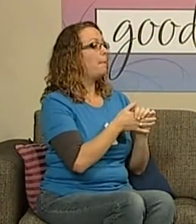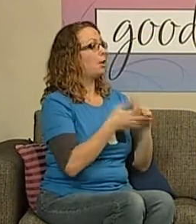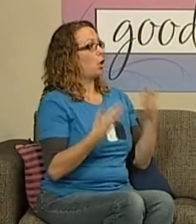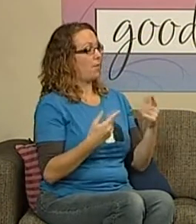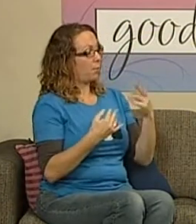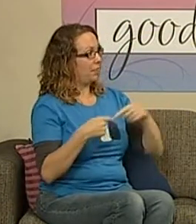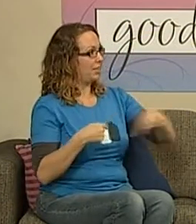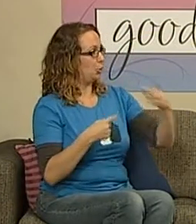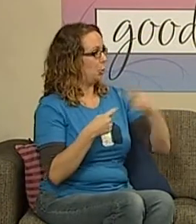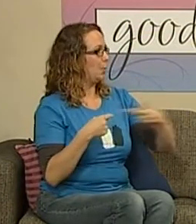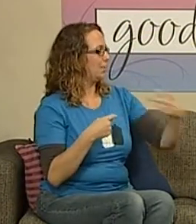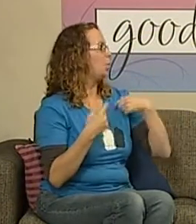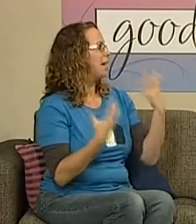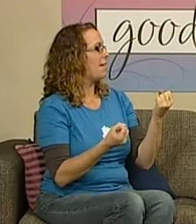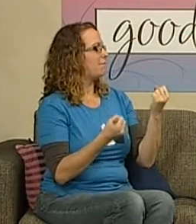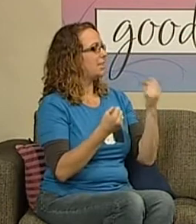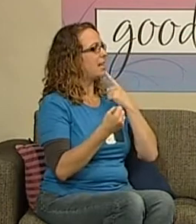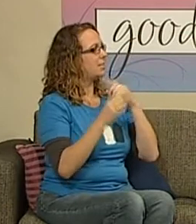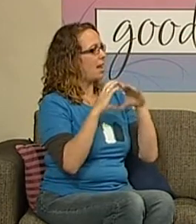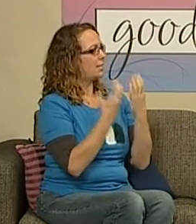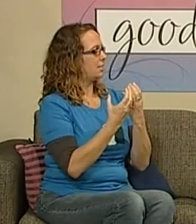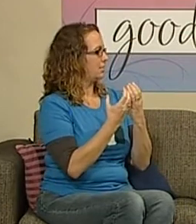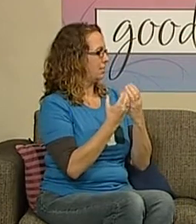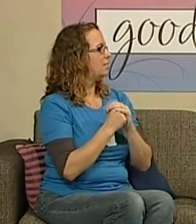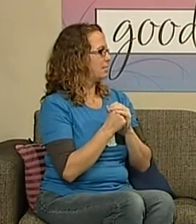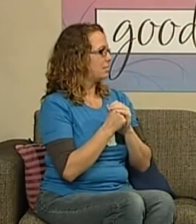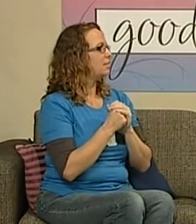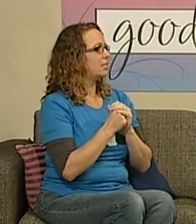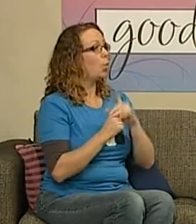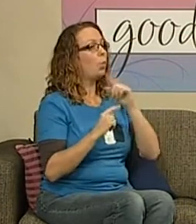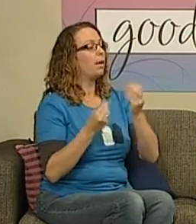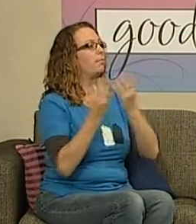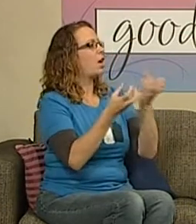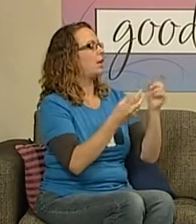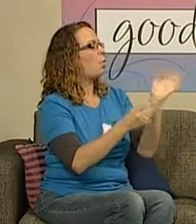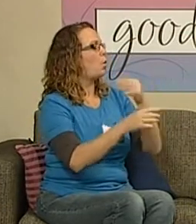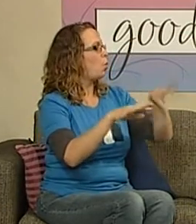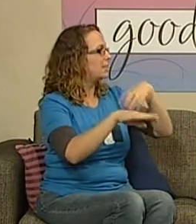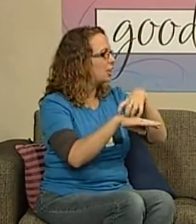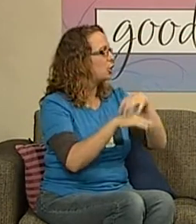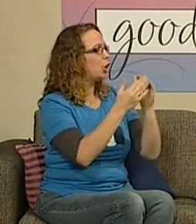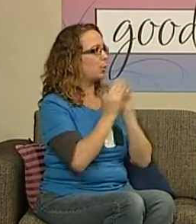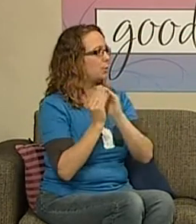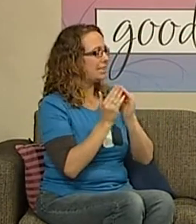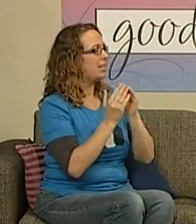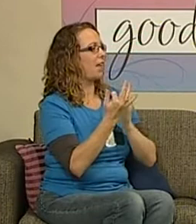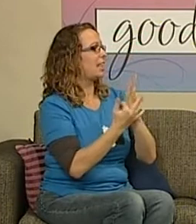classes around the city, and in this week we actually have some taster NZSL classes as well. So that's where we provide just